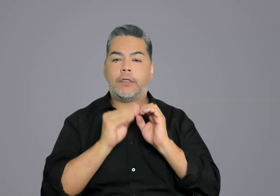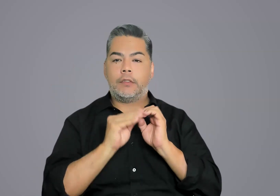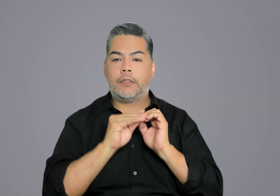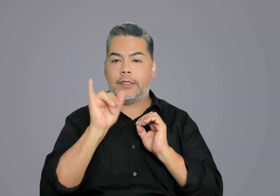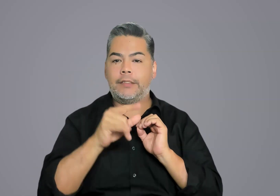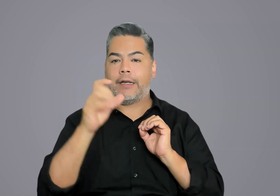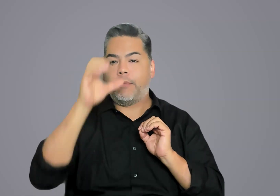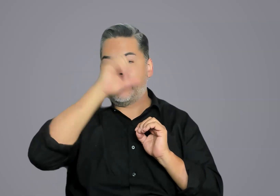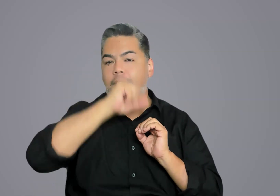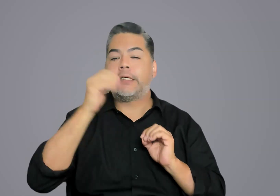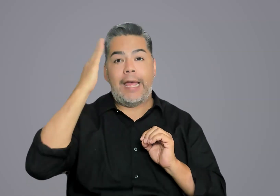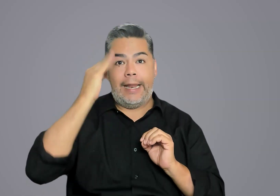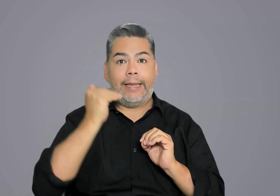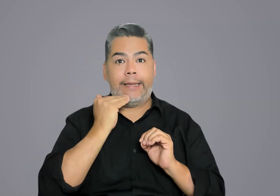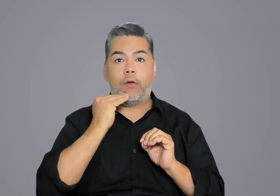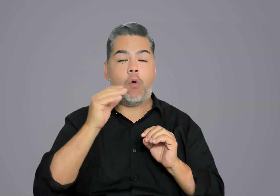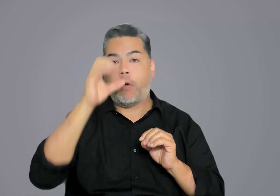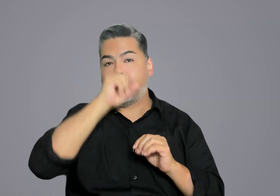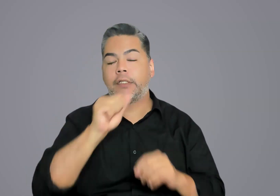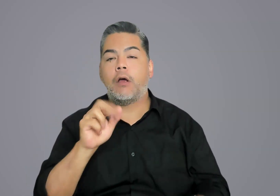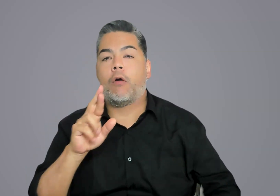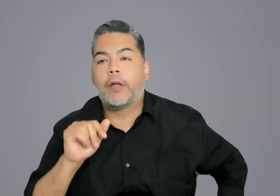missing headings or missing ARIA?